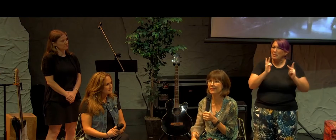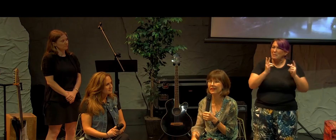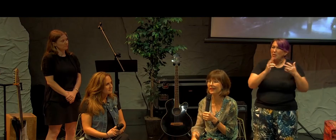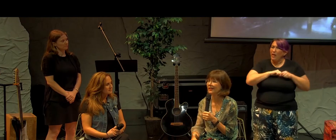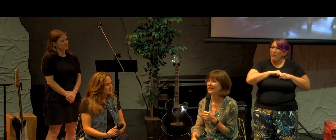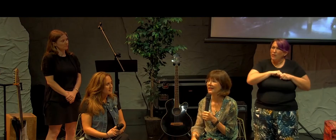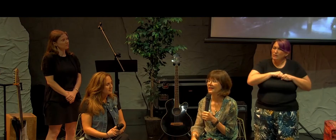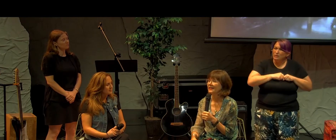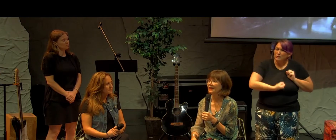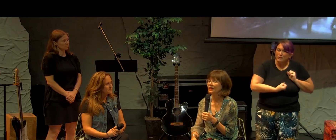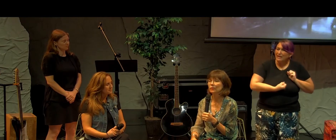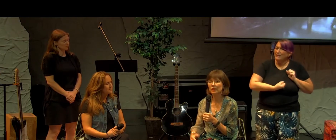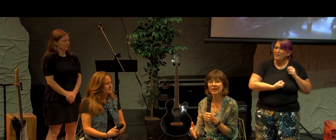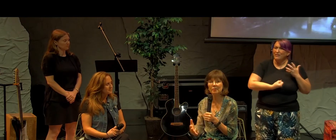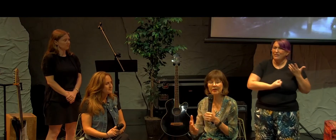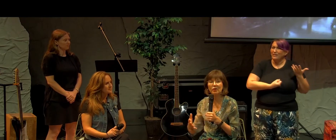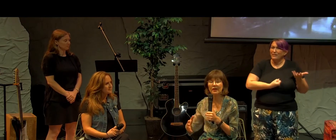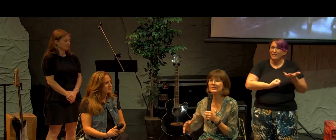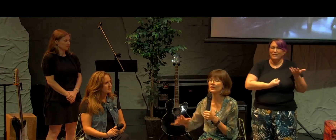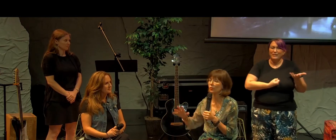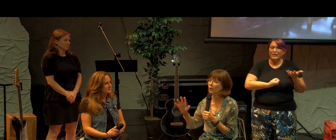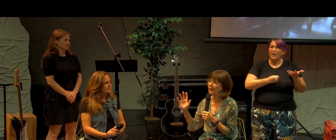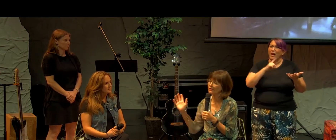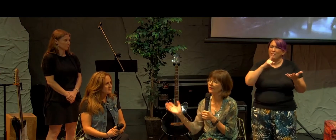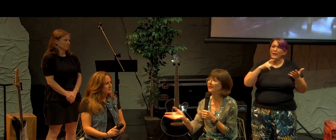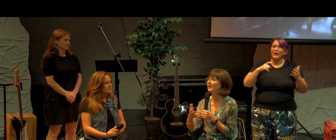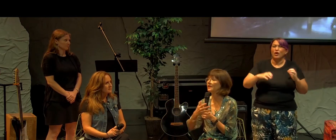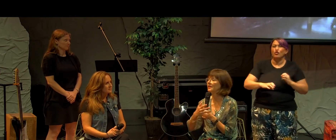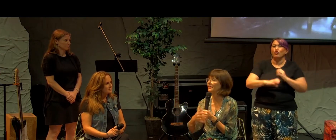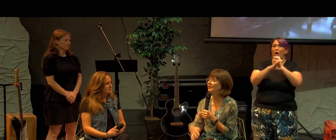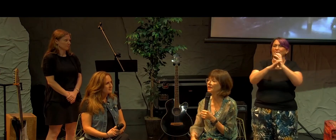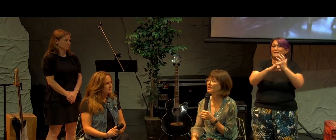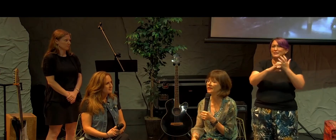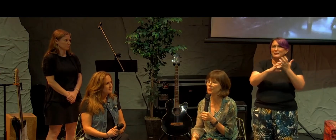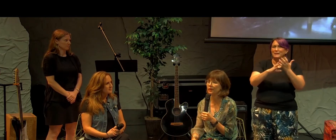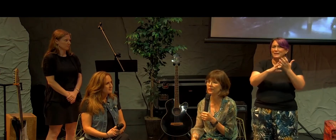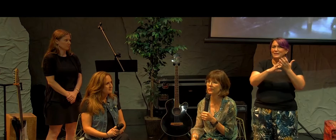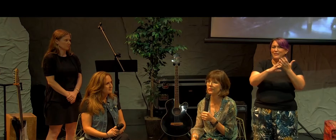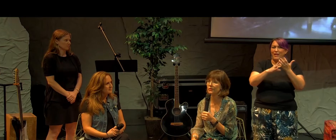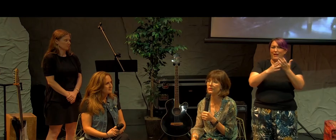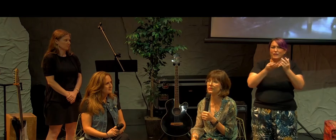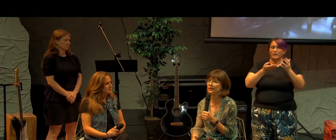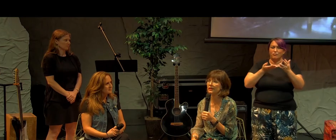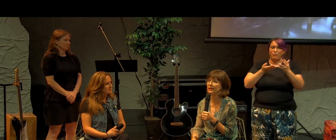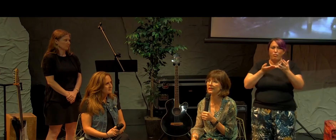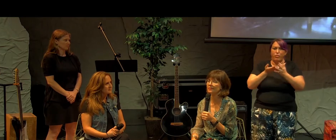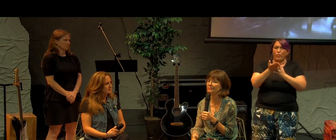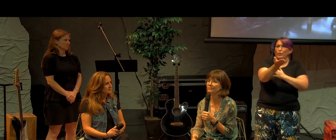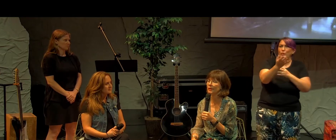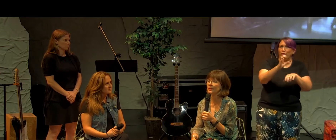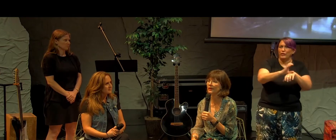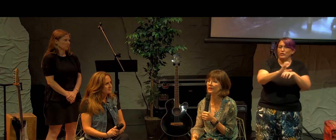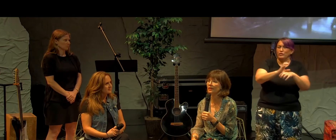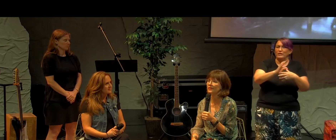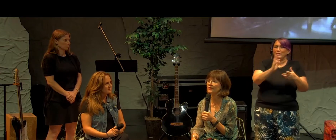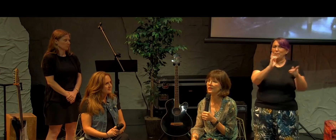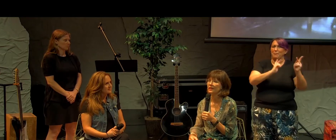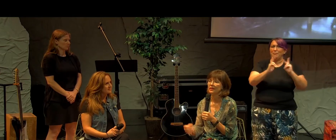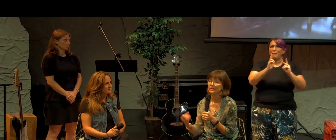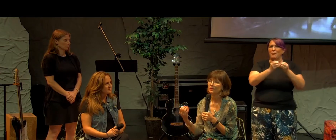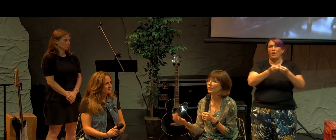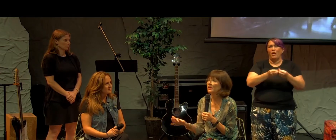say. There really had been a crisis. A wildfire had spread through the churches, and people had